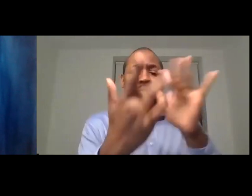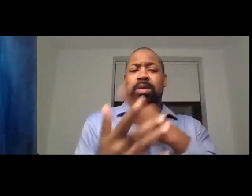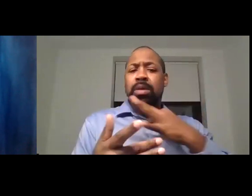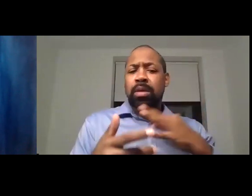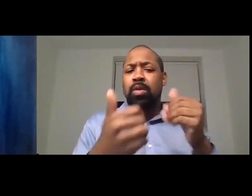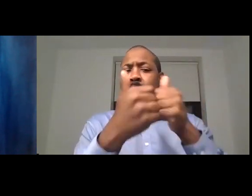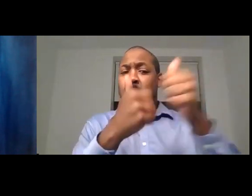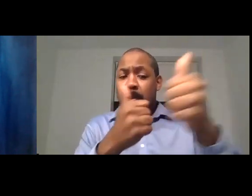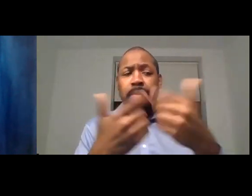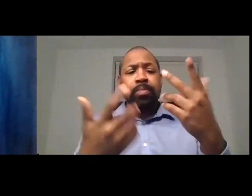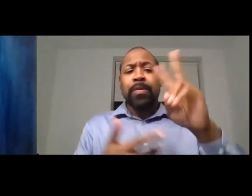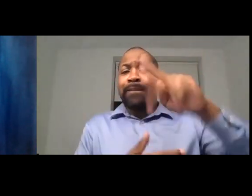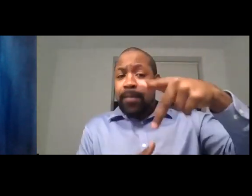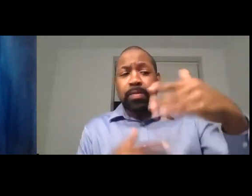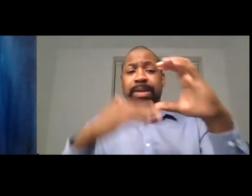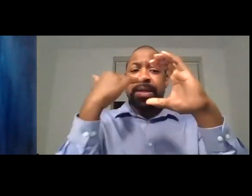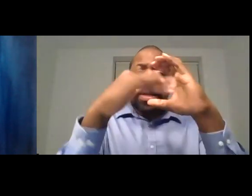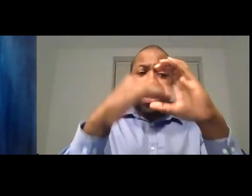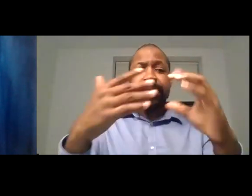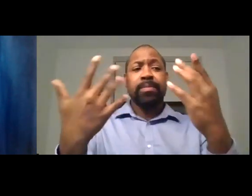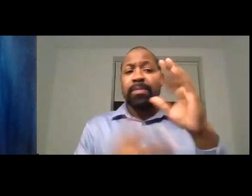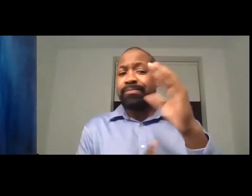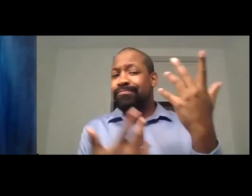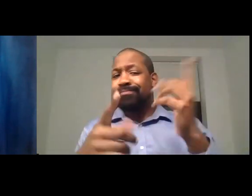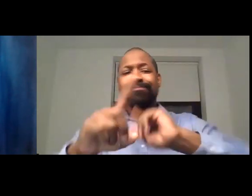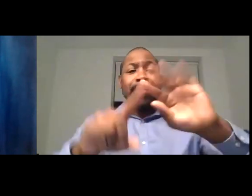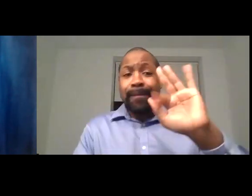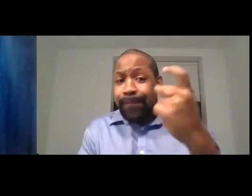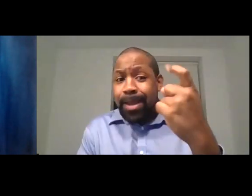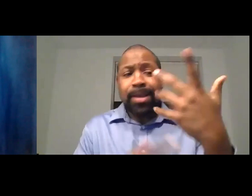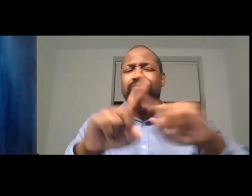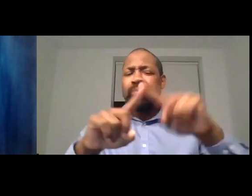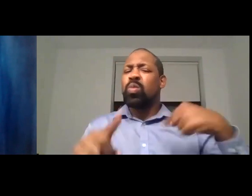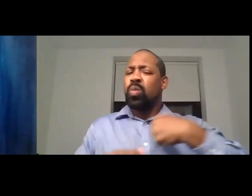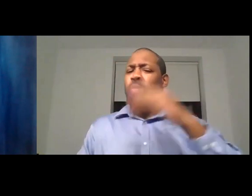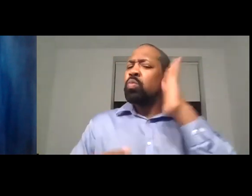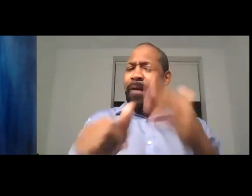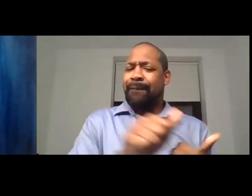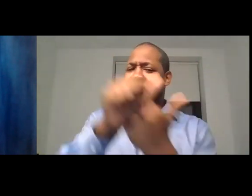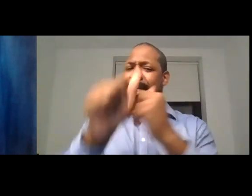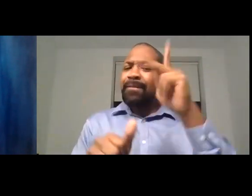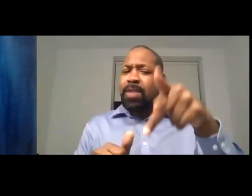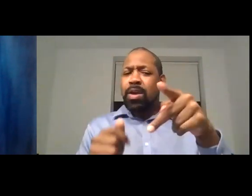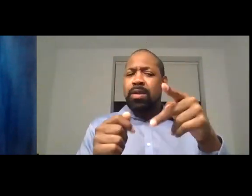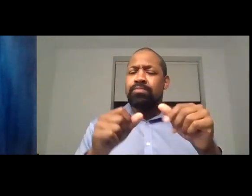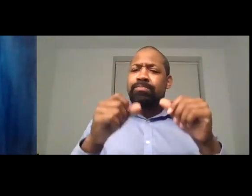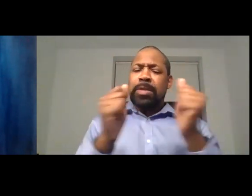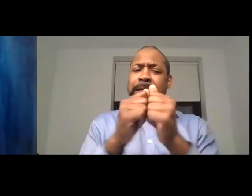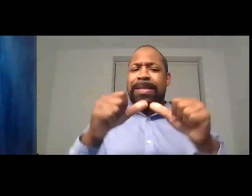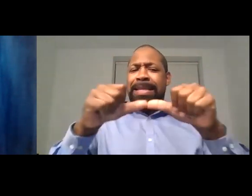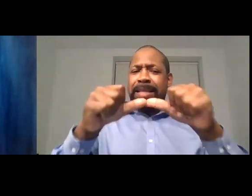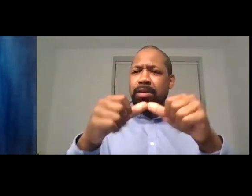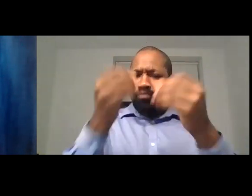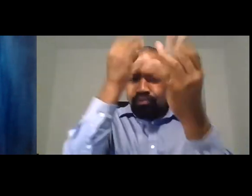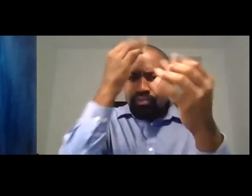continue. And you can continue to contact the staff, video phones, emails, faxes, all those